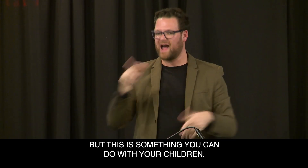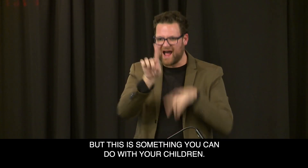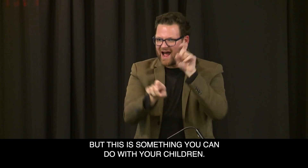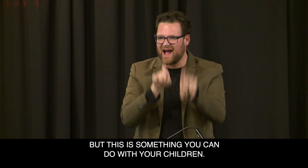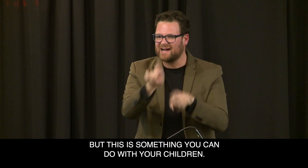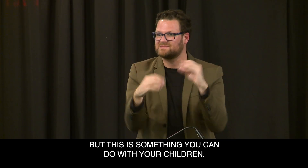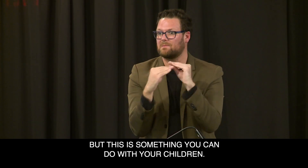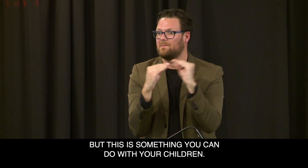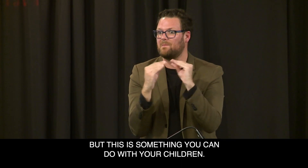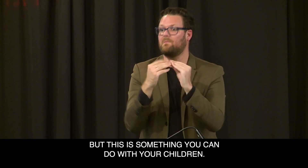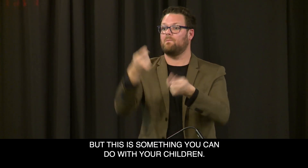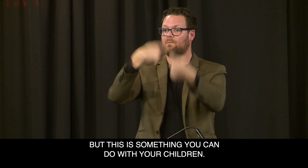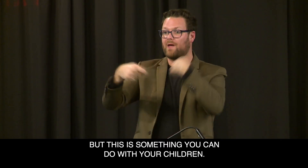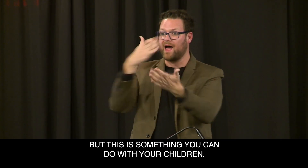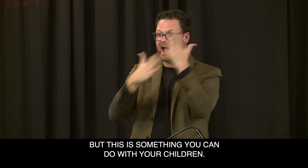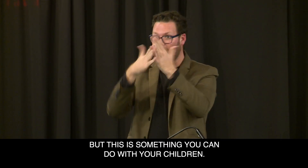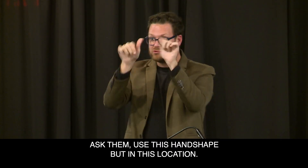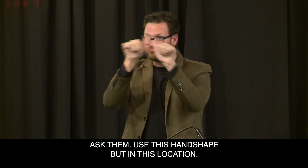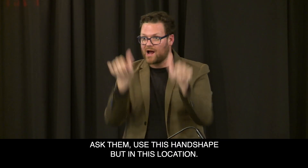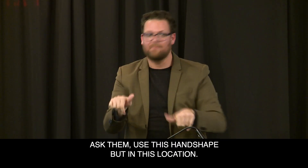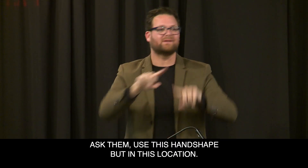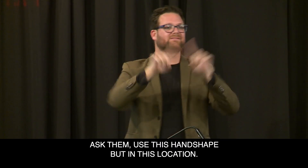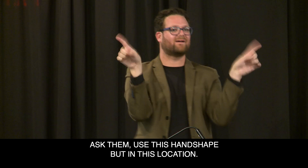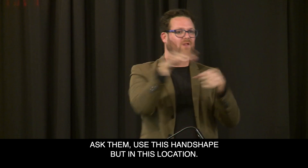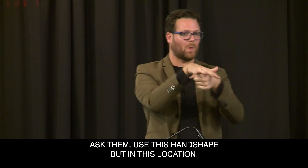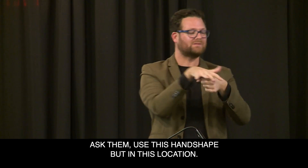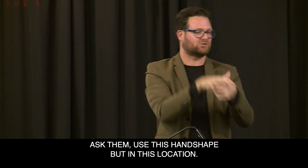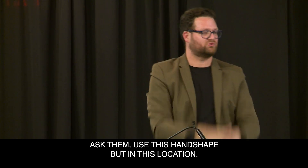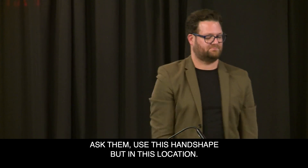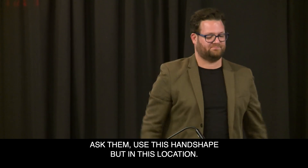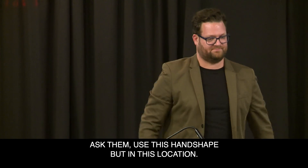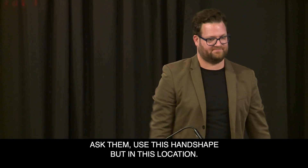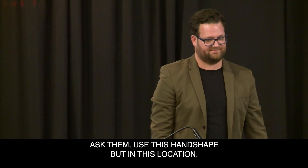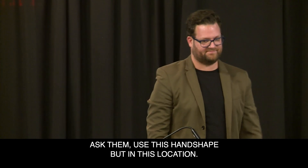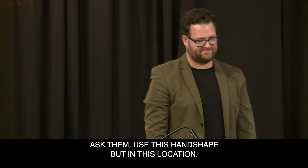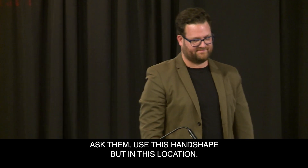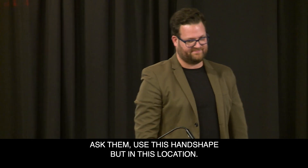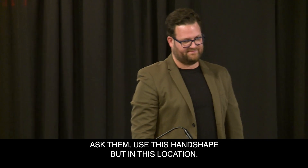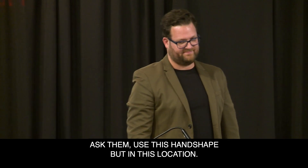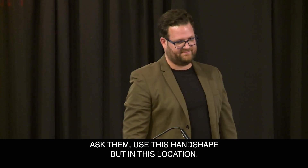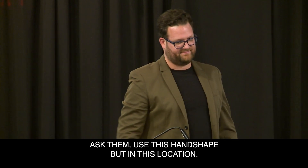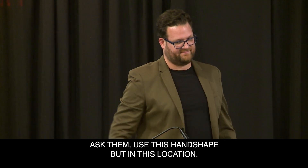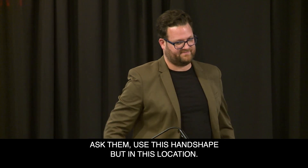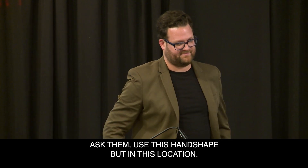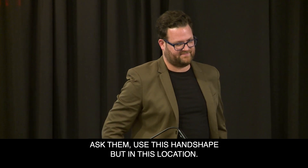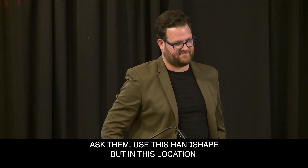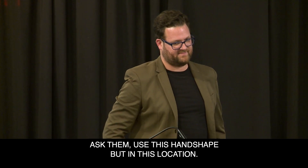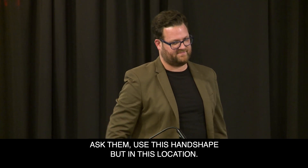But this is something you can do with your children. Ask them, use this hand shape, but in this location.